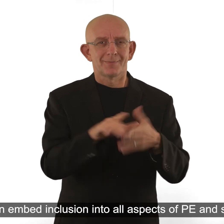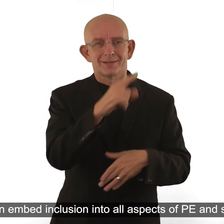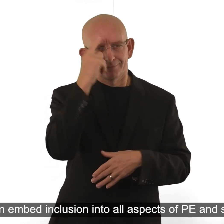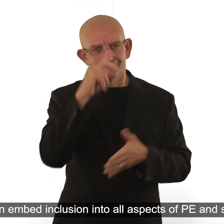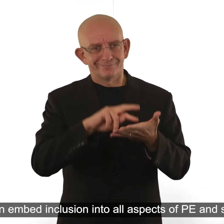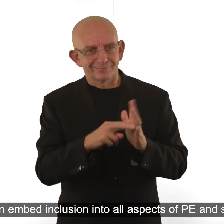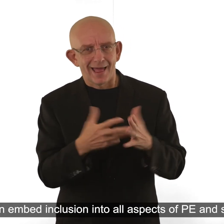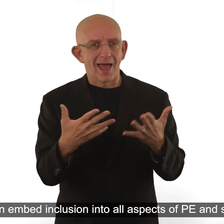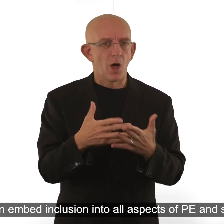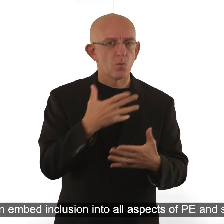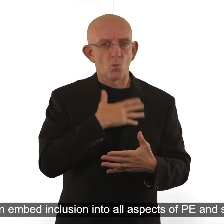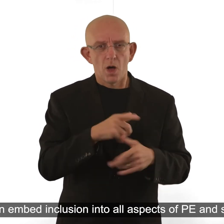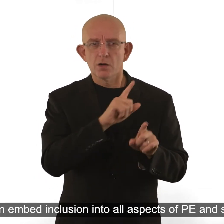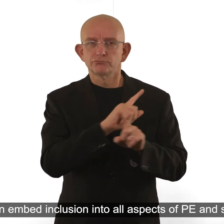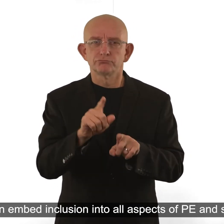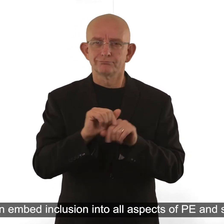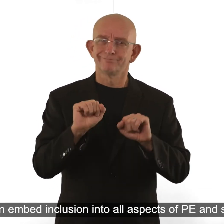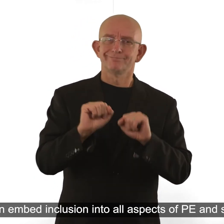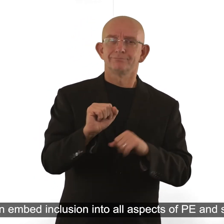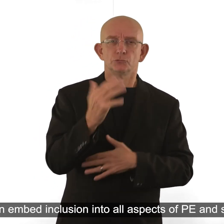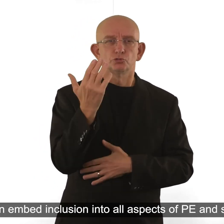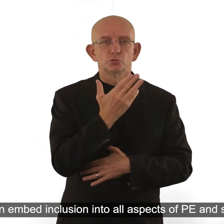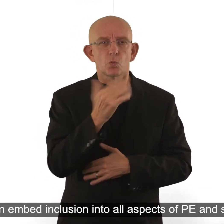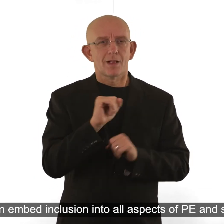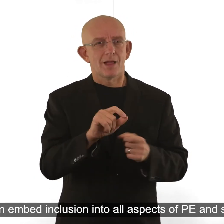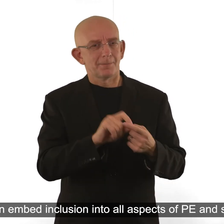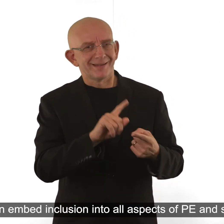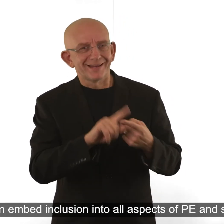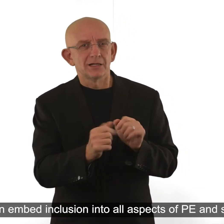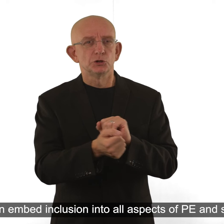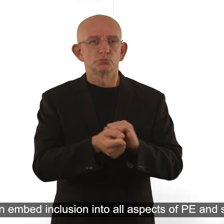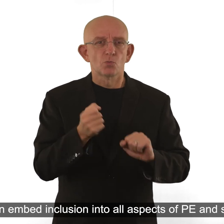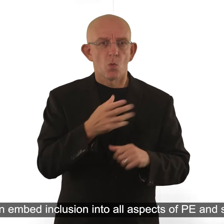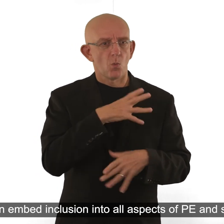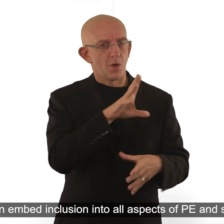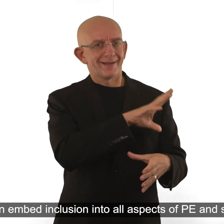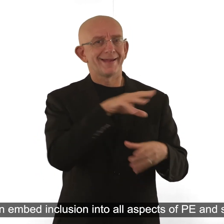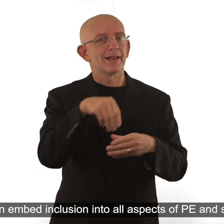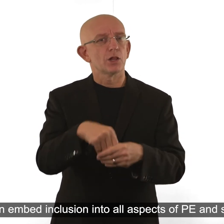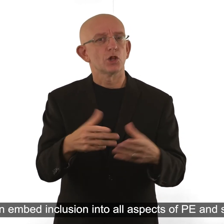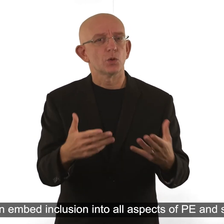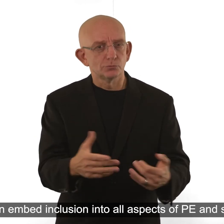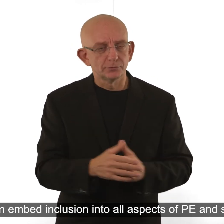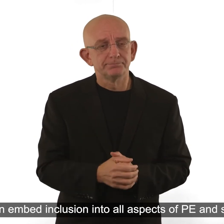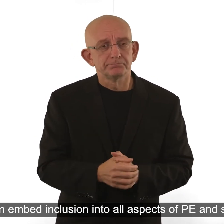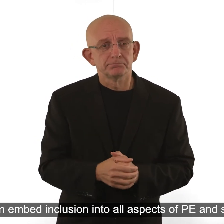so they can embed inclusion to all aspects of PE and school sport.